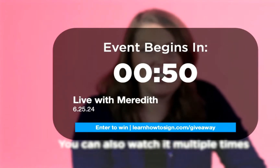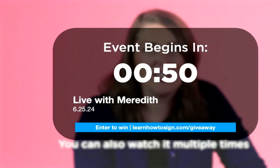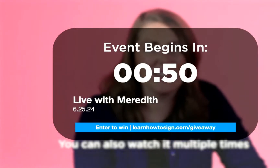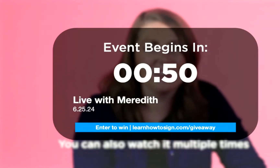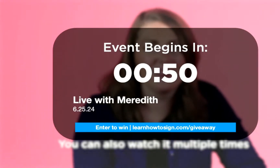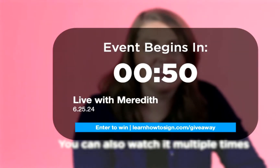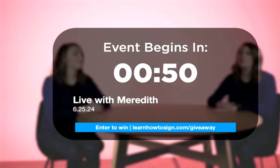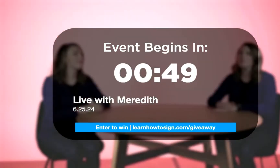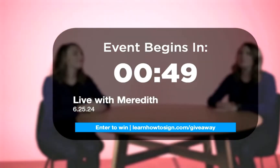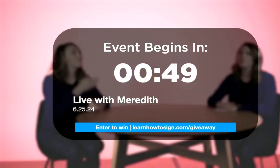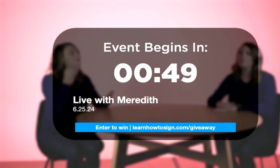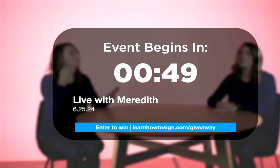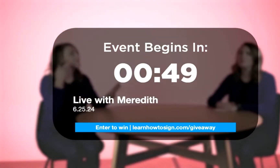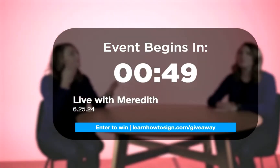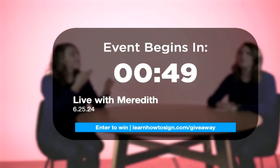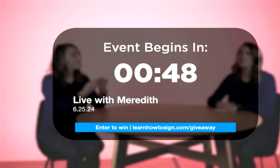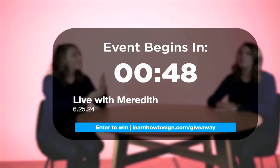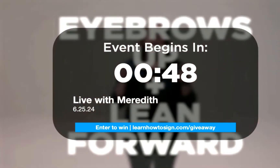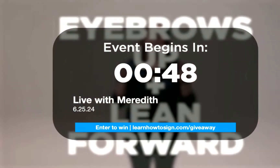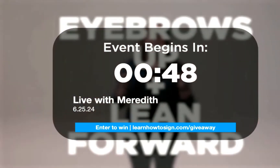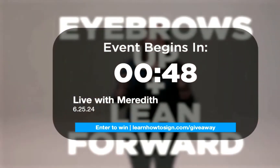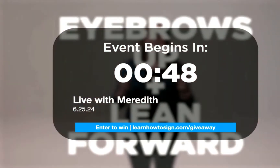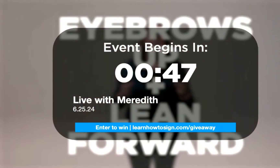The feelings that I know.